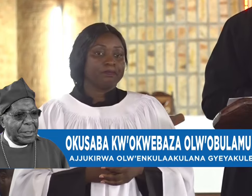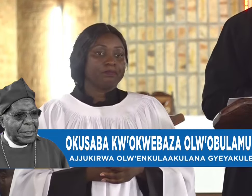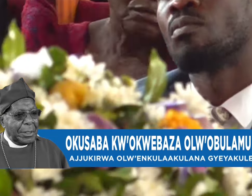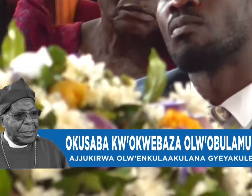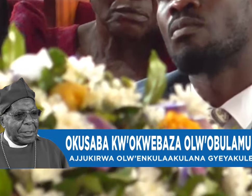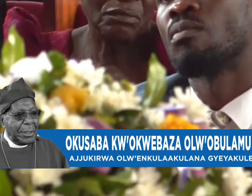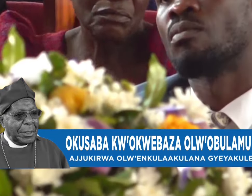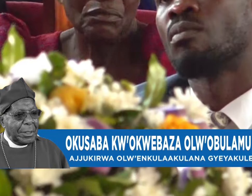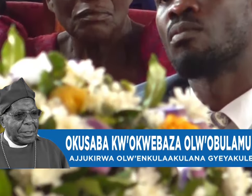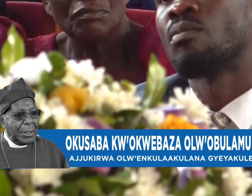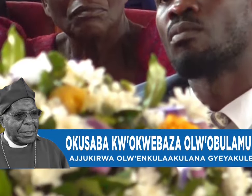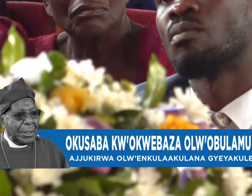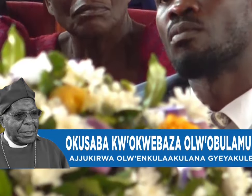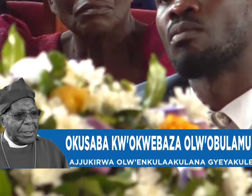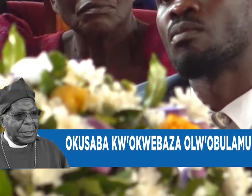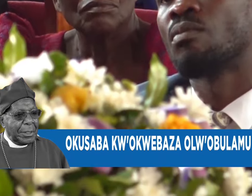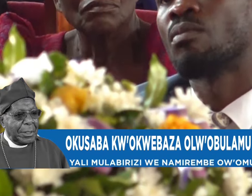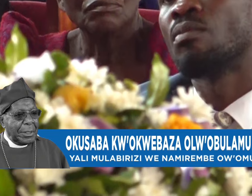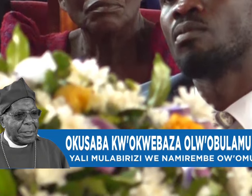Cause of death.